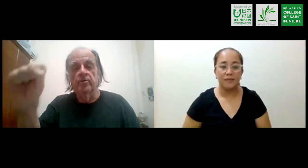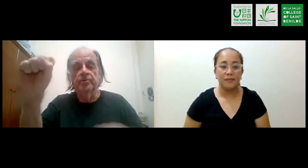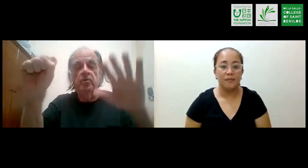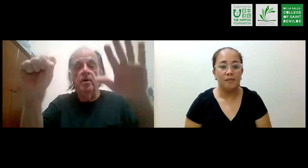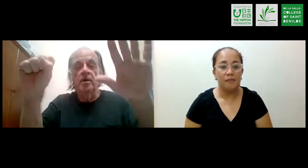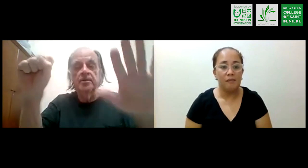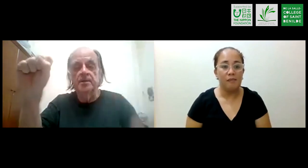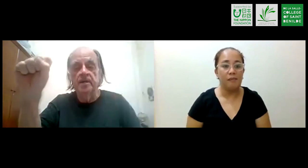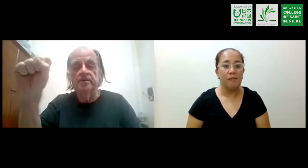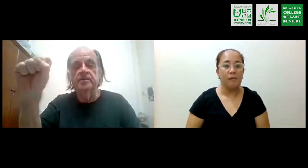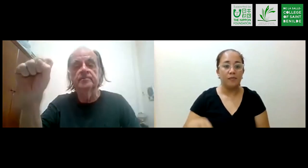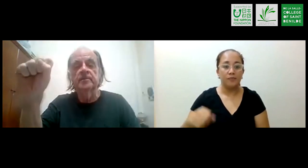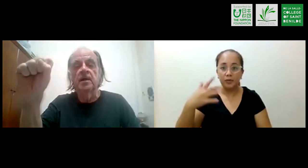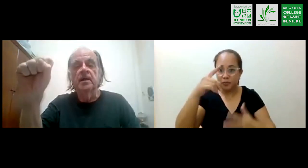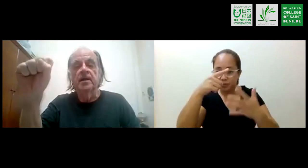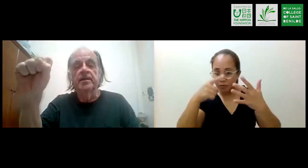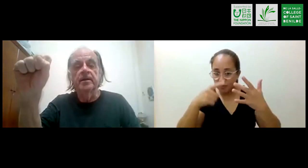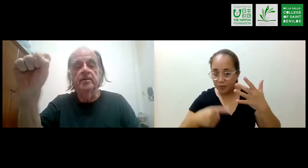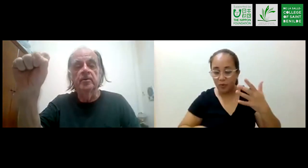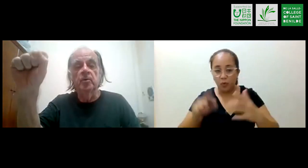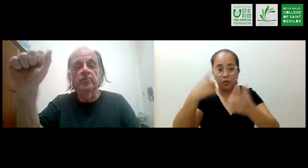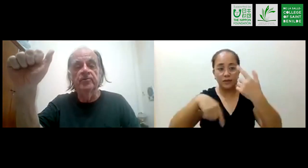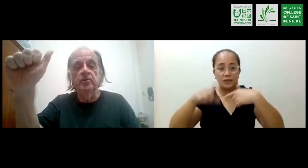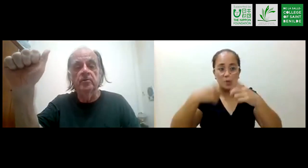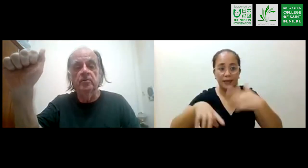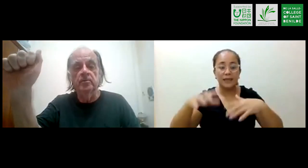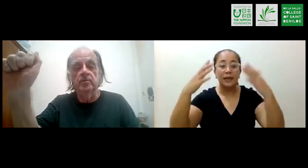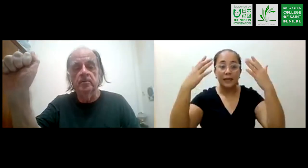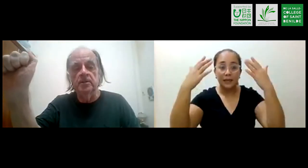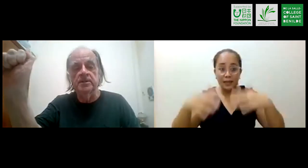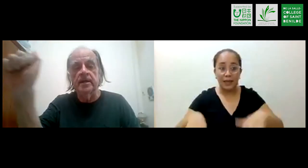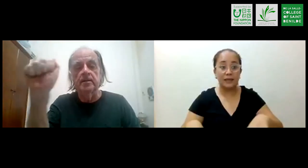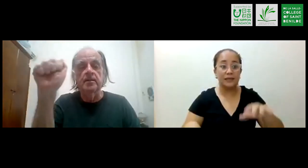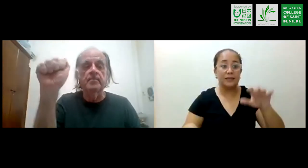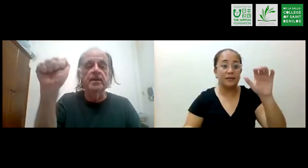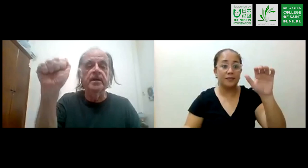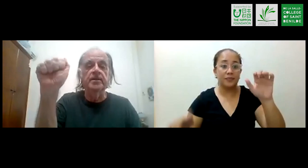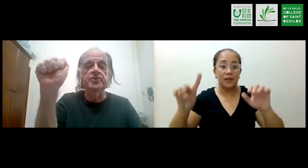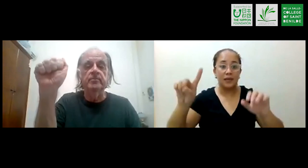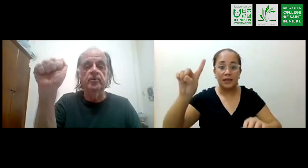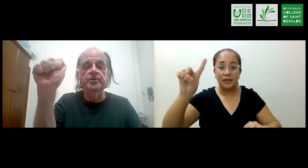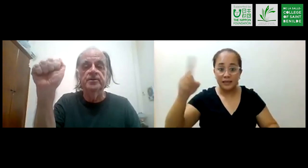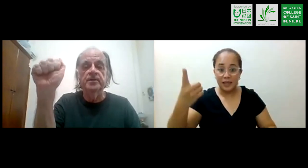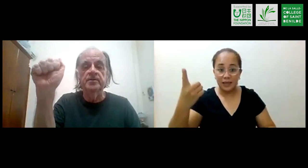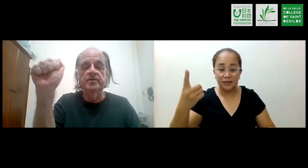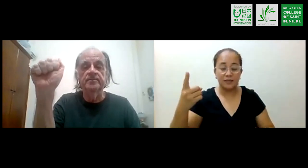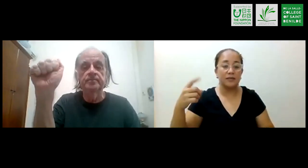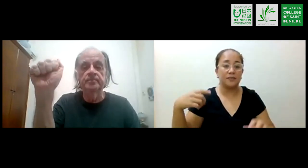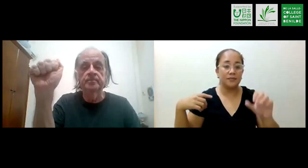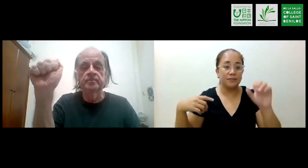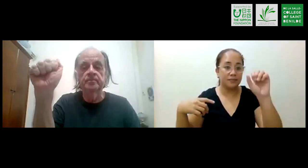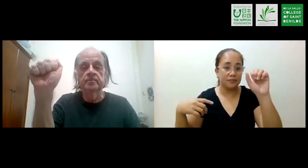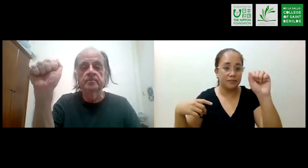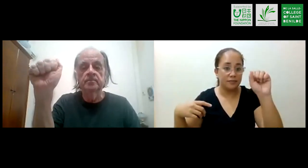And you go through all the signs. Then you move to the second dominant hand shape, which is this.